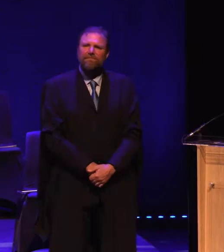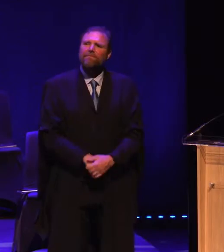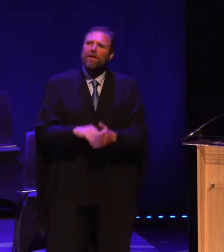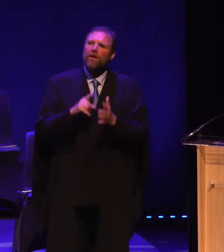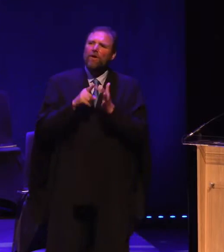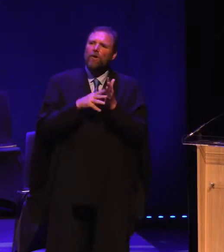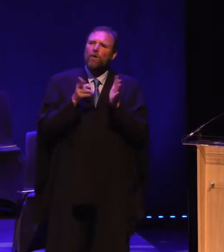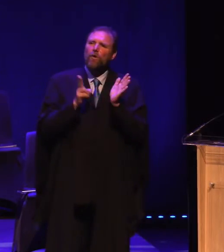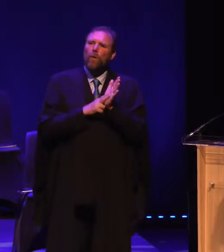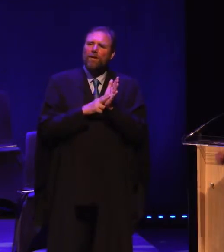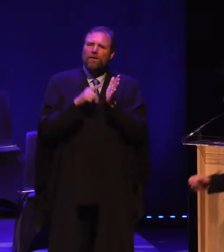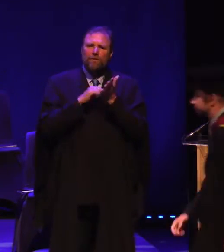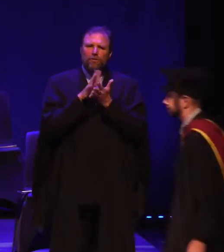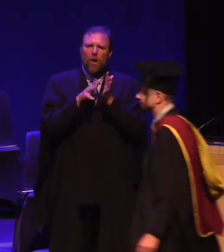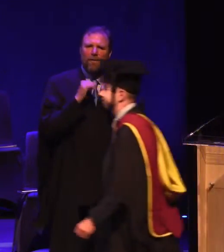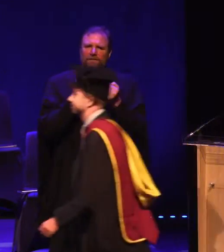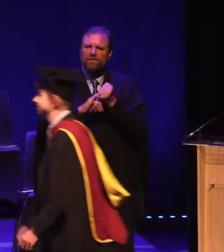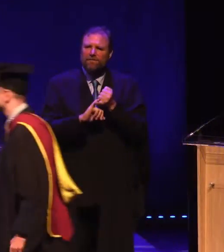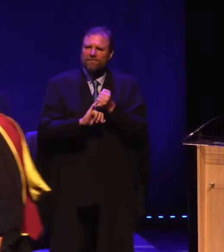Ewan Thomas.